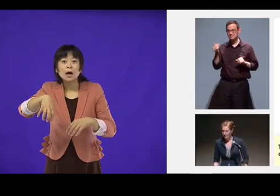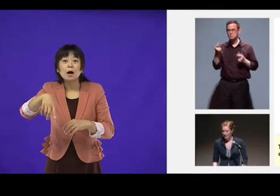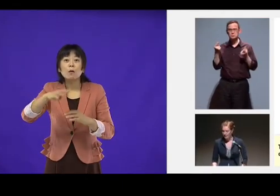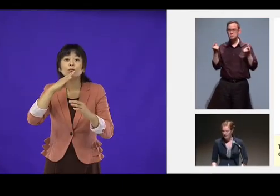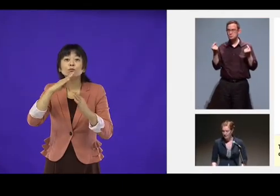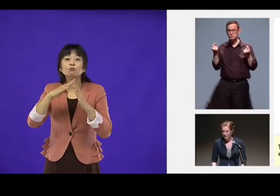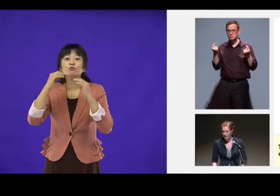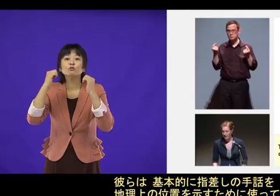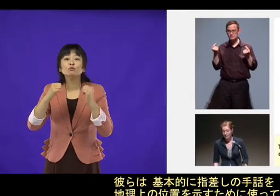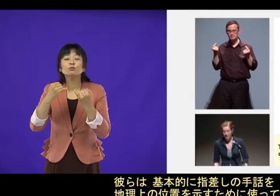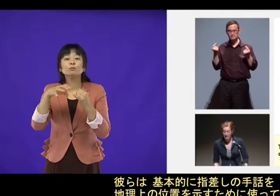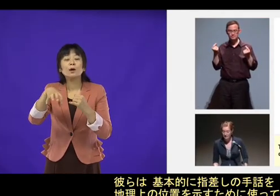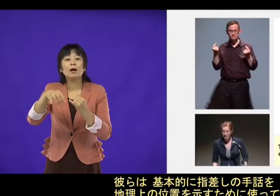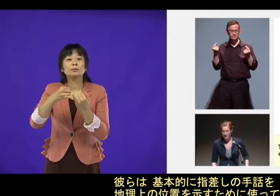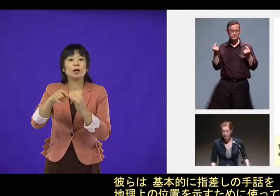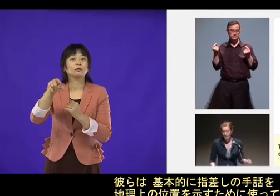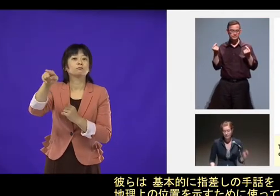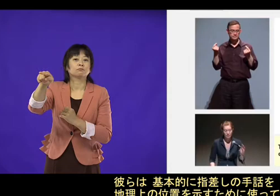They